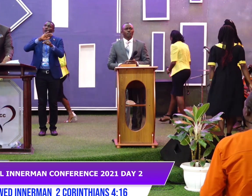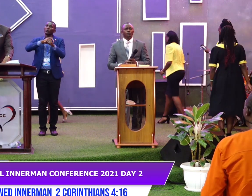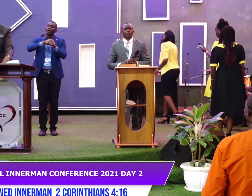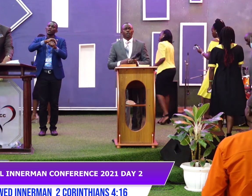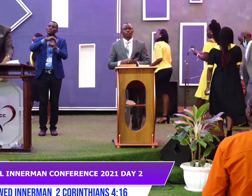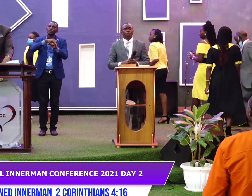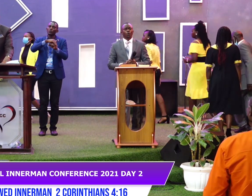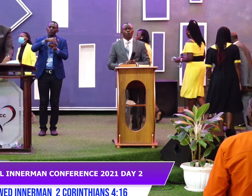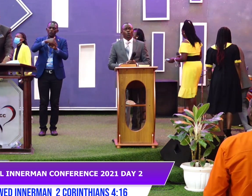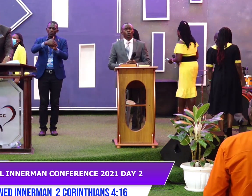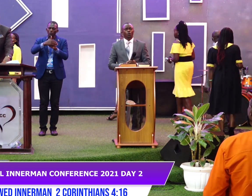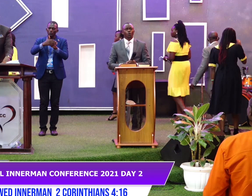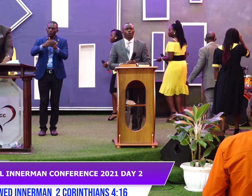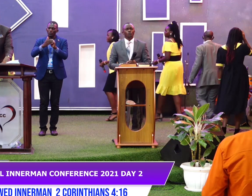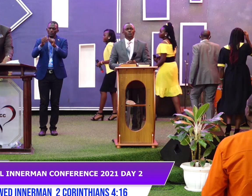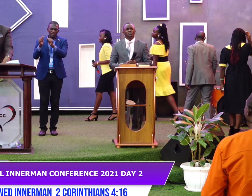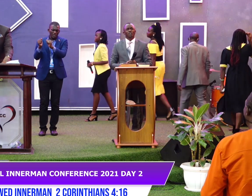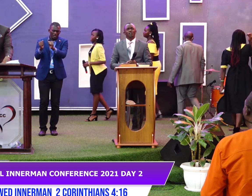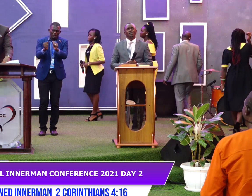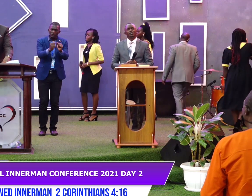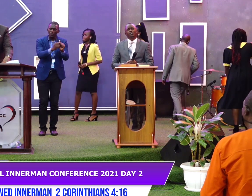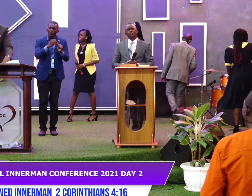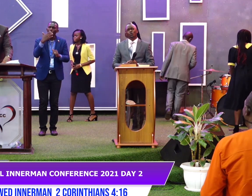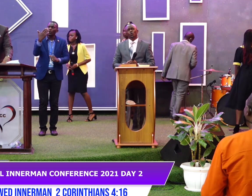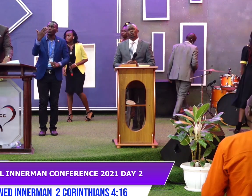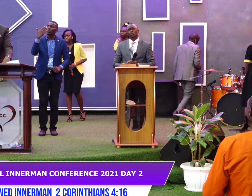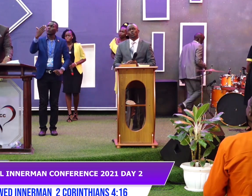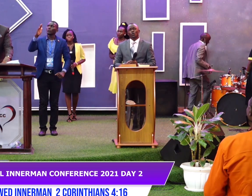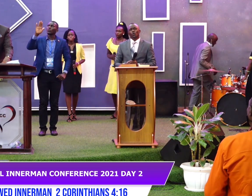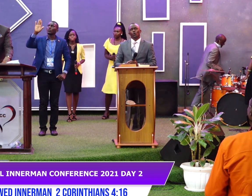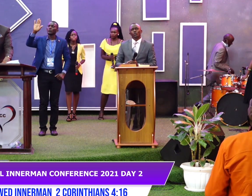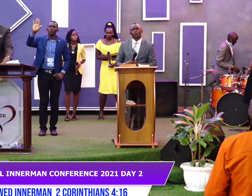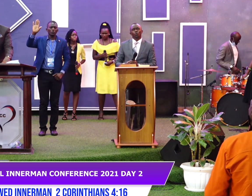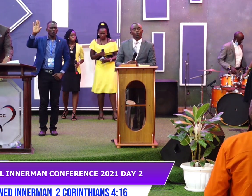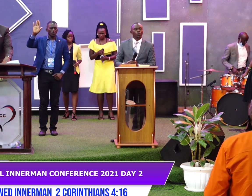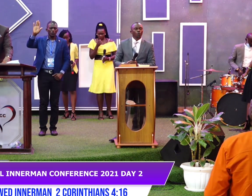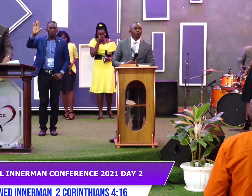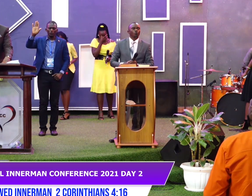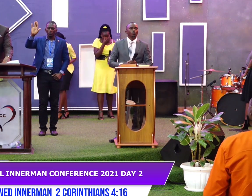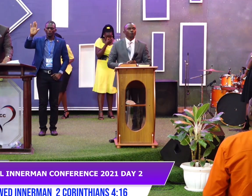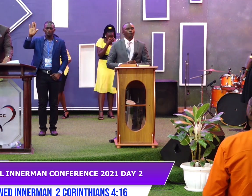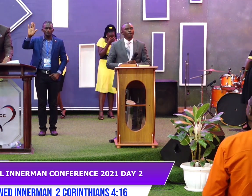kuye wato na no mukono wo.